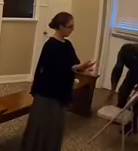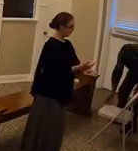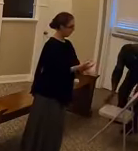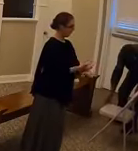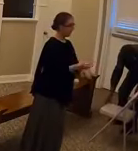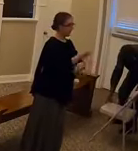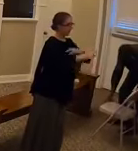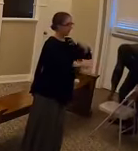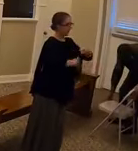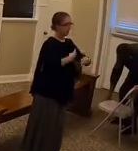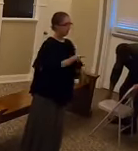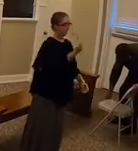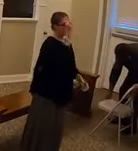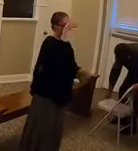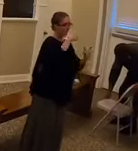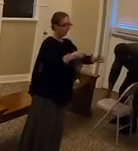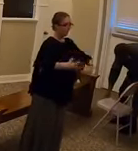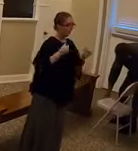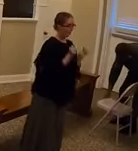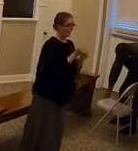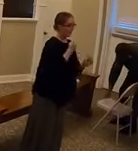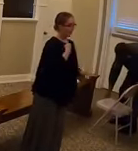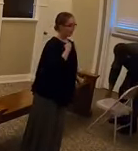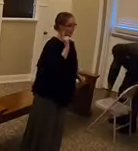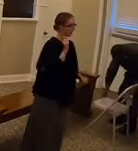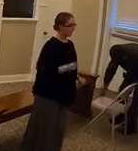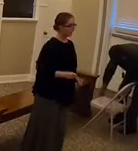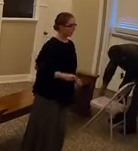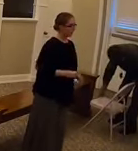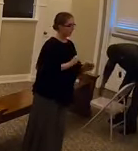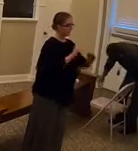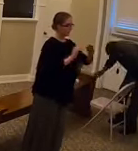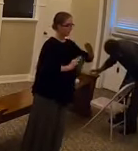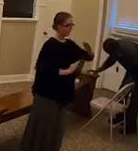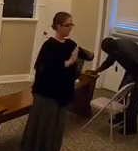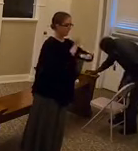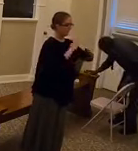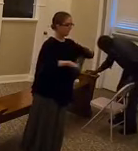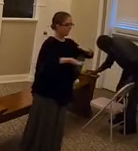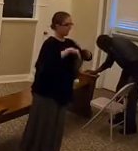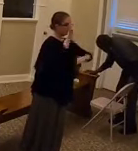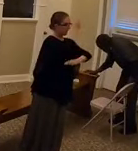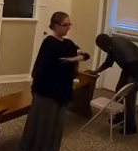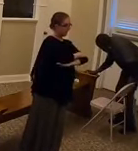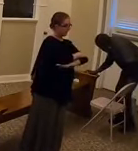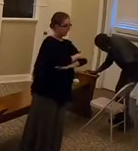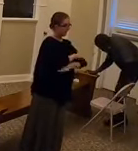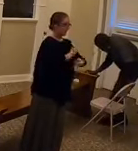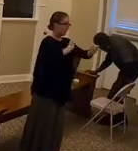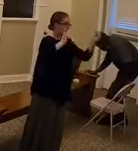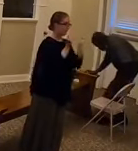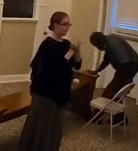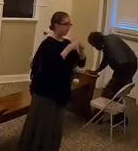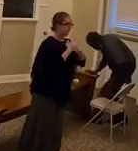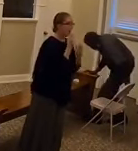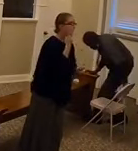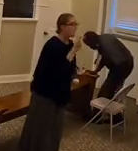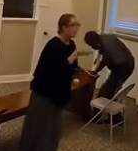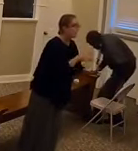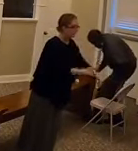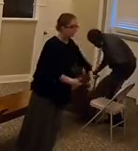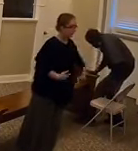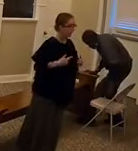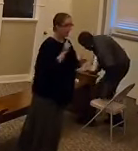from that world and come and live with me. You need to put your feet under a king's table for a while. It will change the way you look at